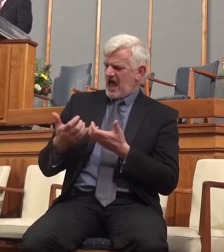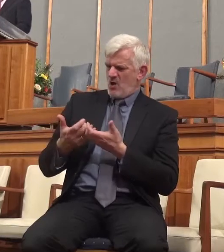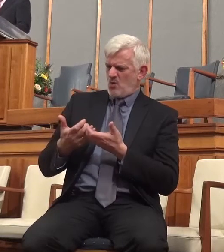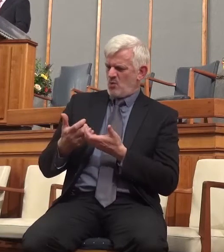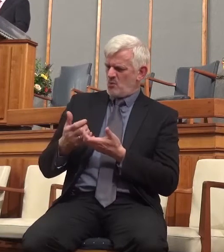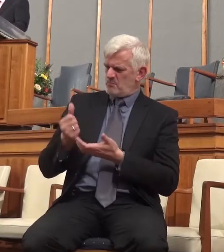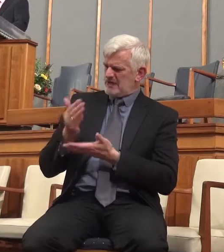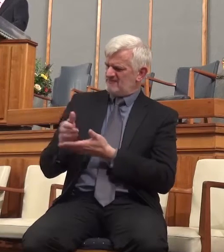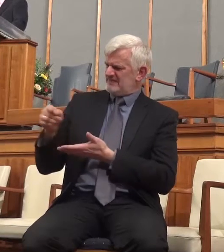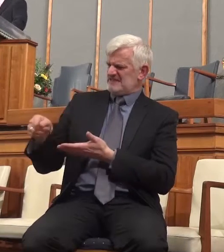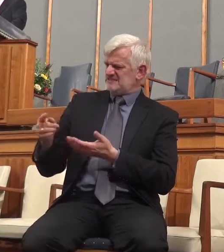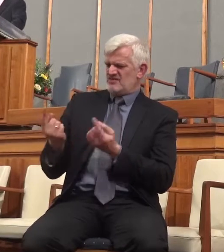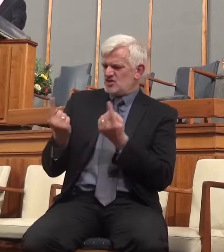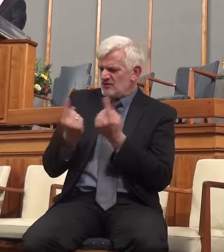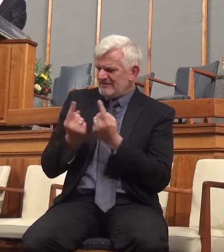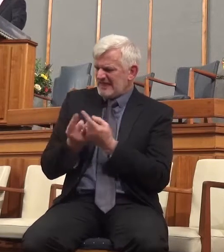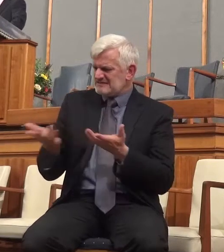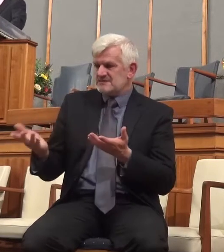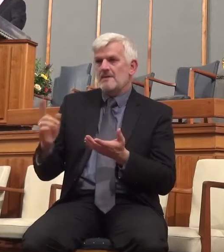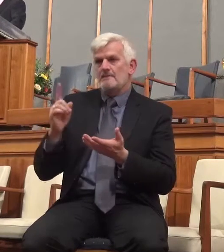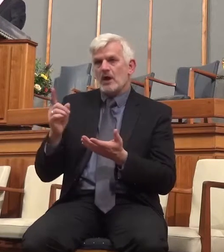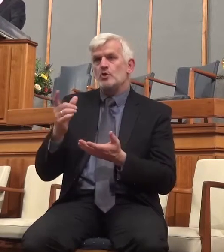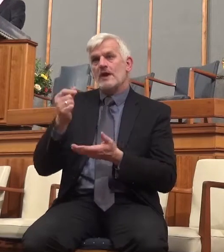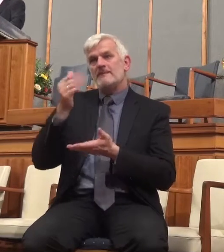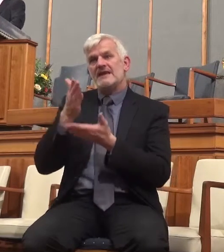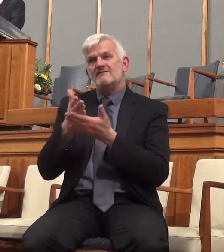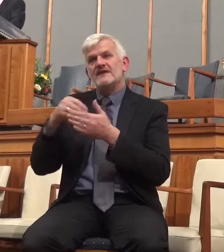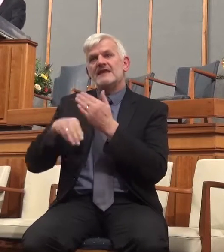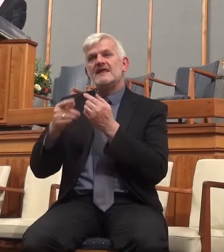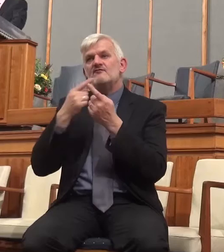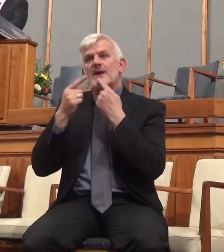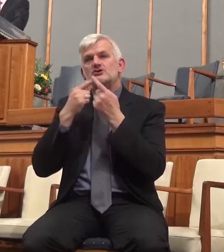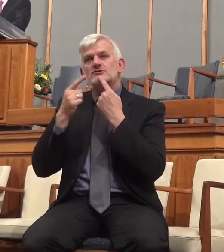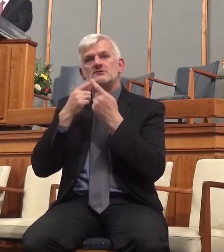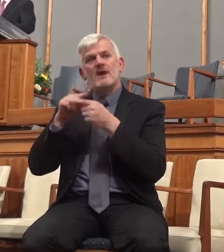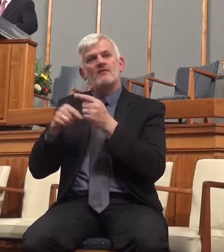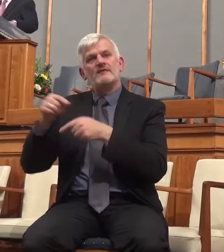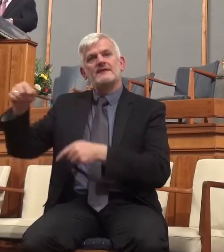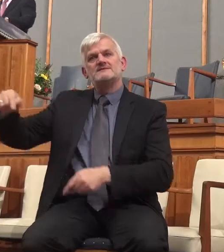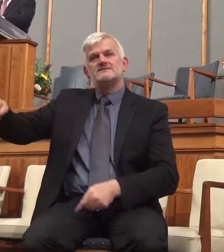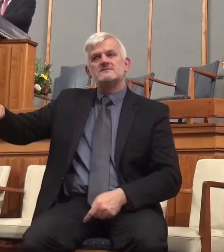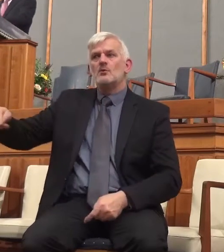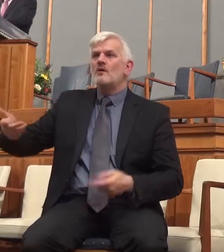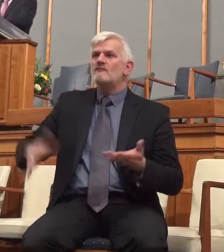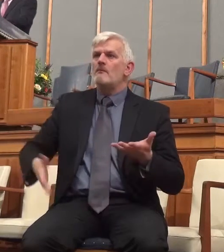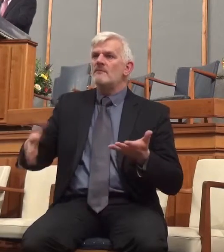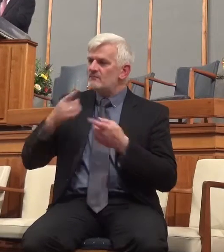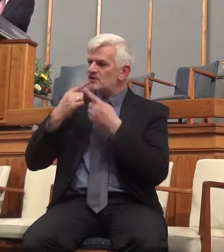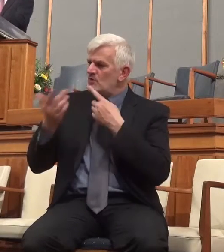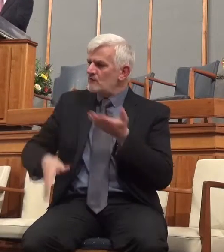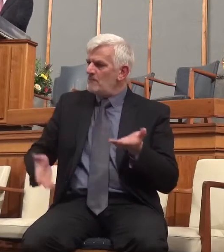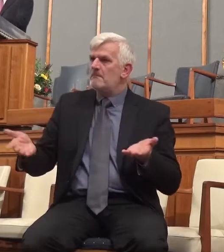certain information about them? Where would you find that information? From where will it come? Ah, that's